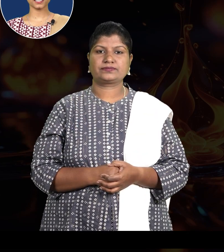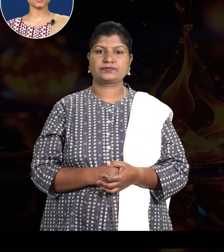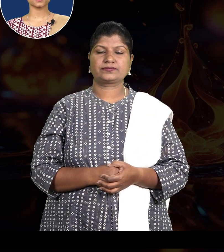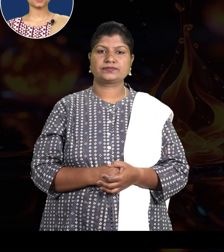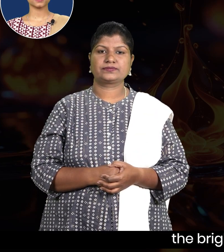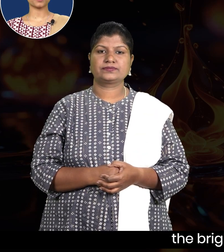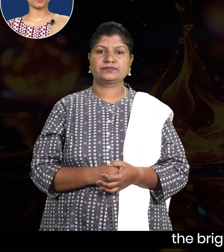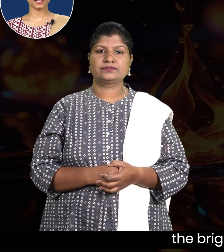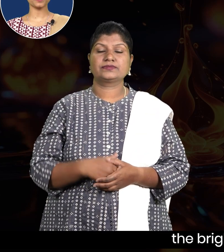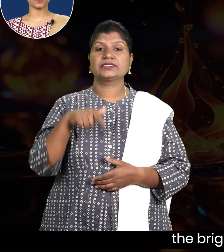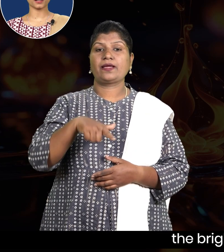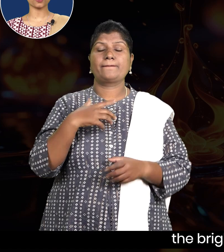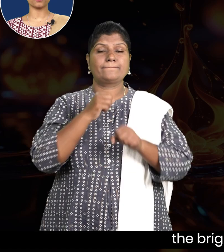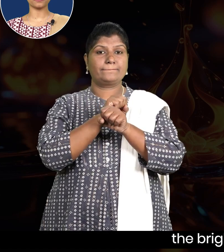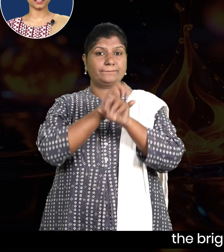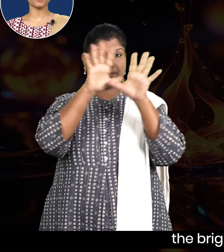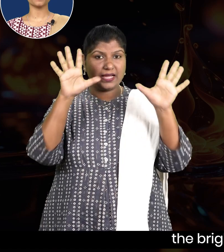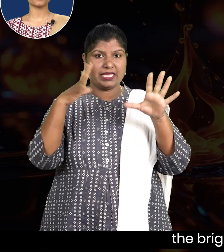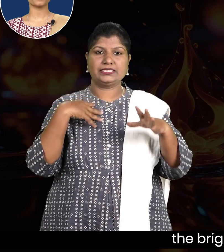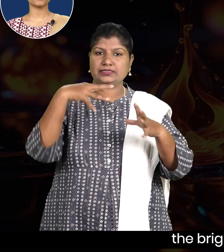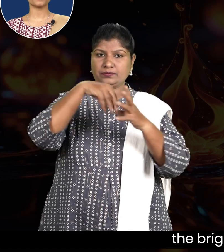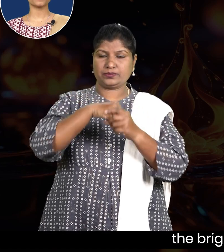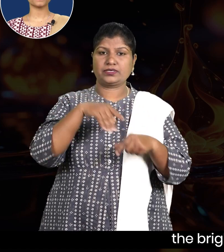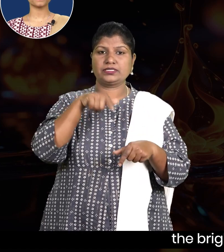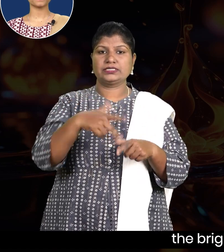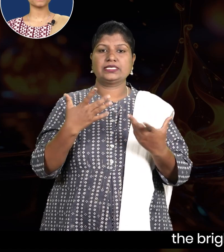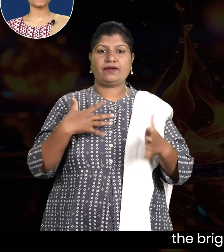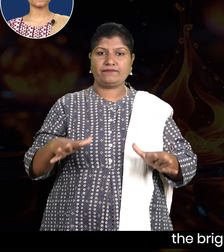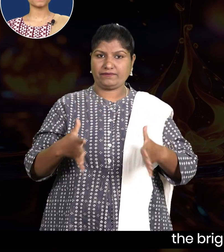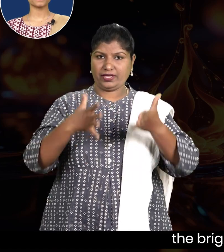which is the bright part of the flame,